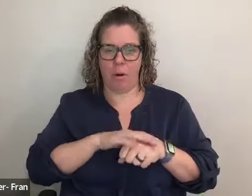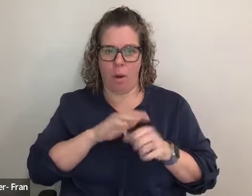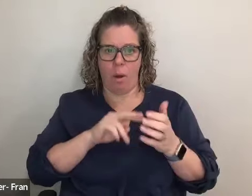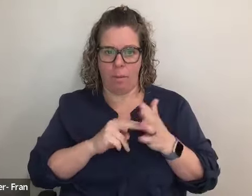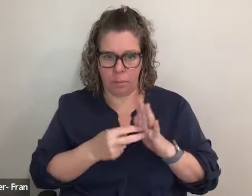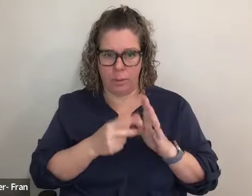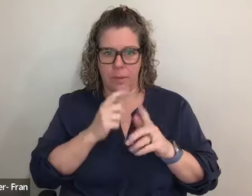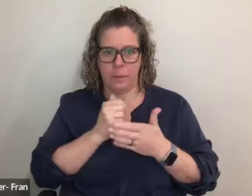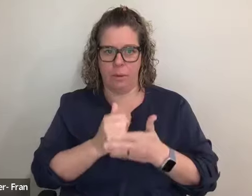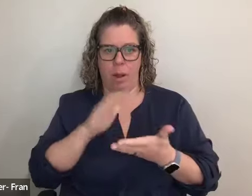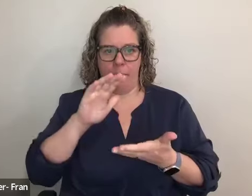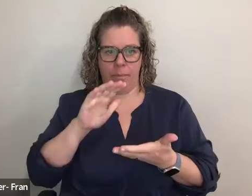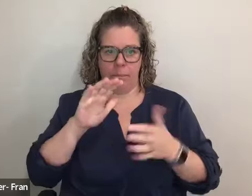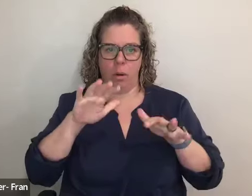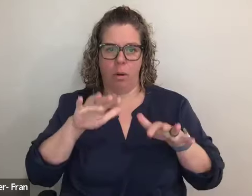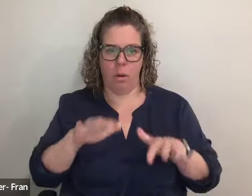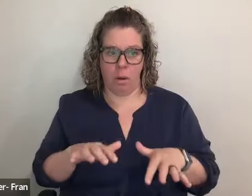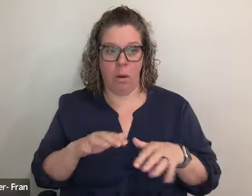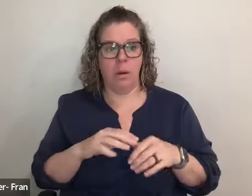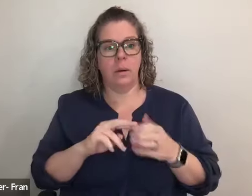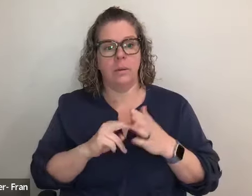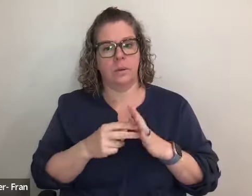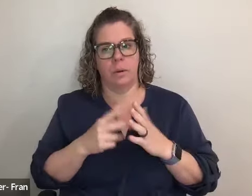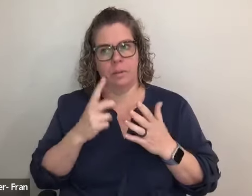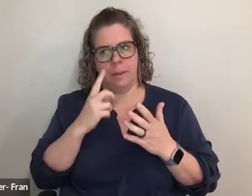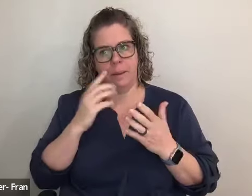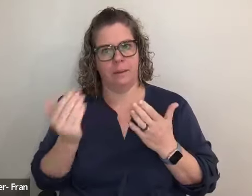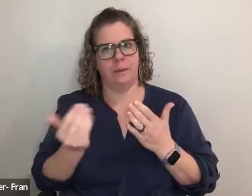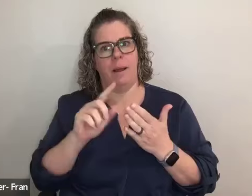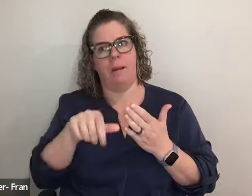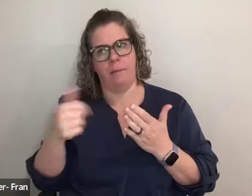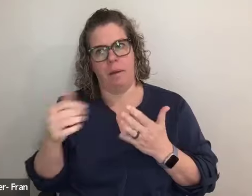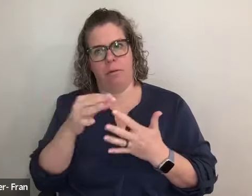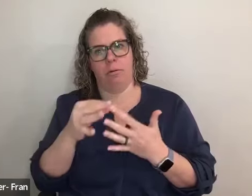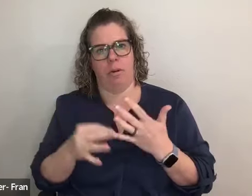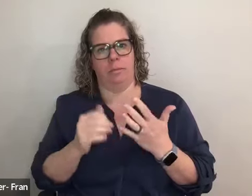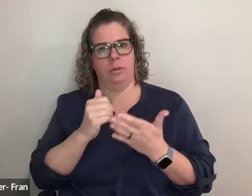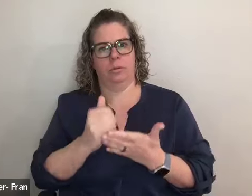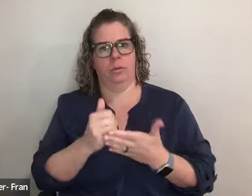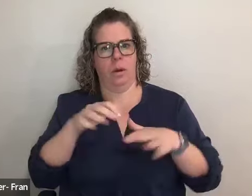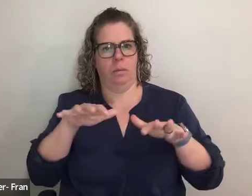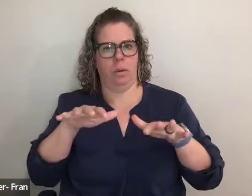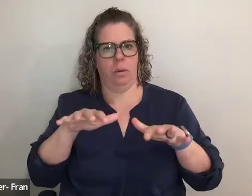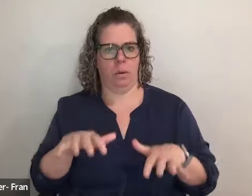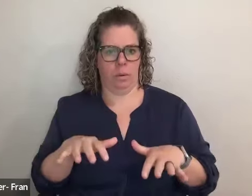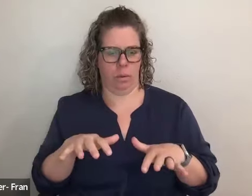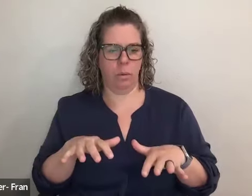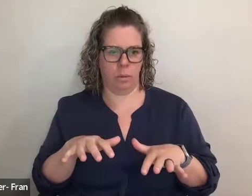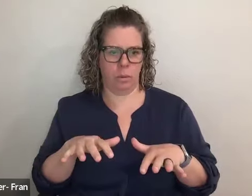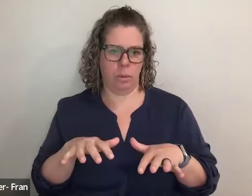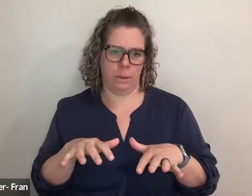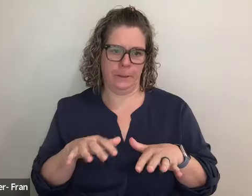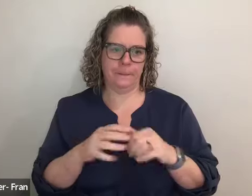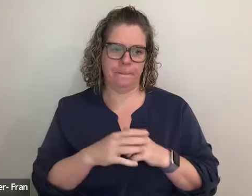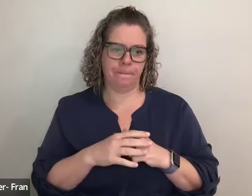so intentionally adding it to your resource of the calm place that we did a minute